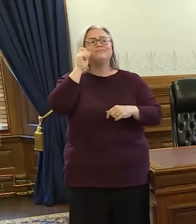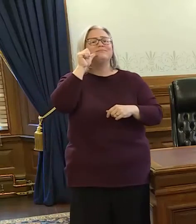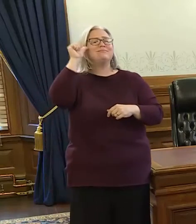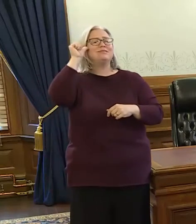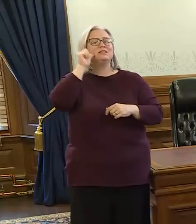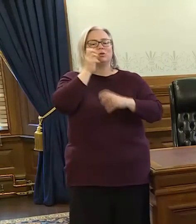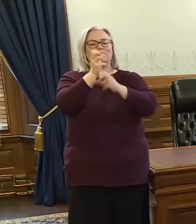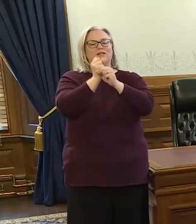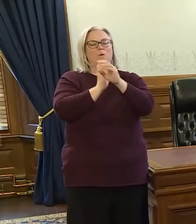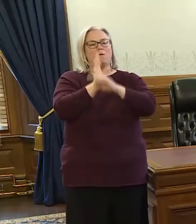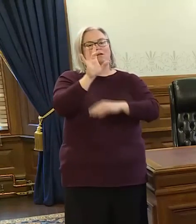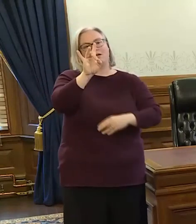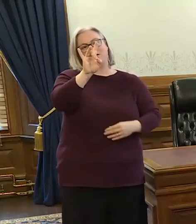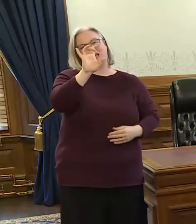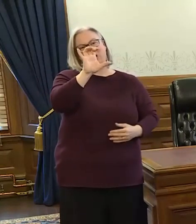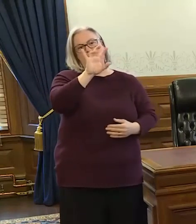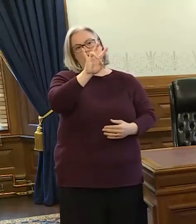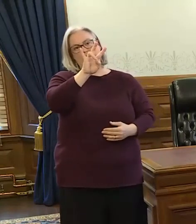received over